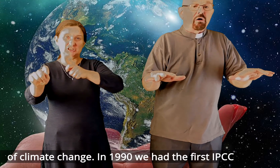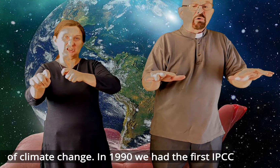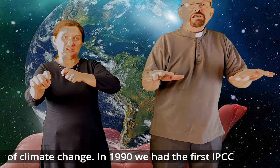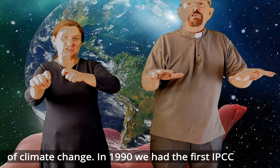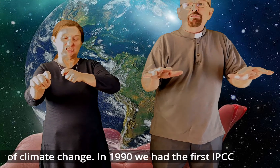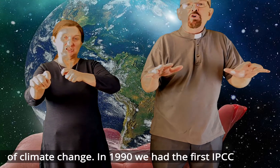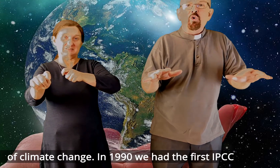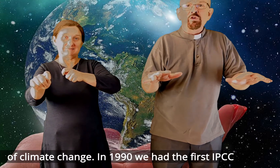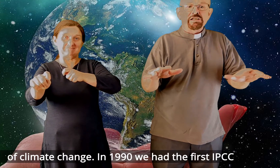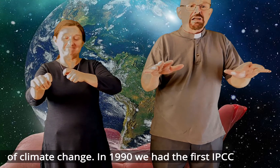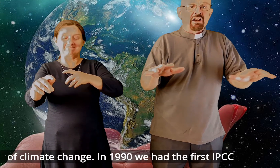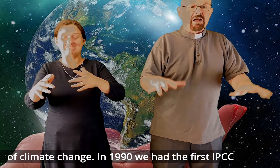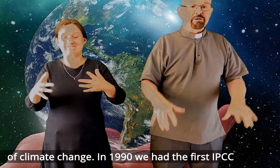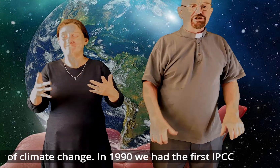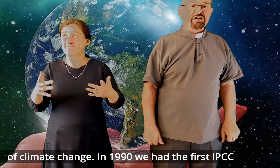which is causing climate change.